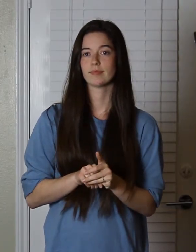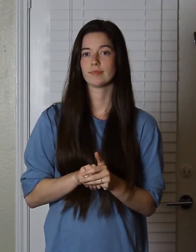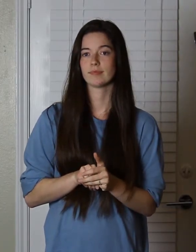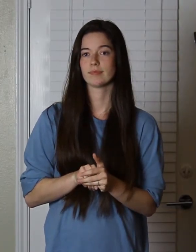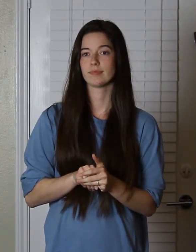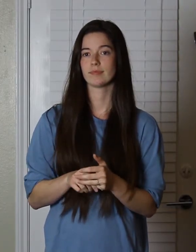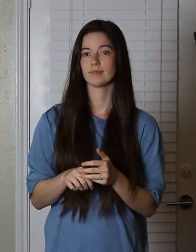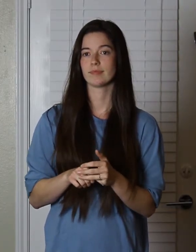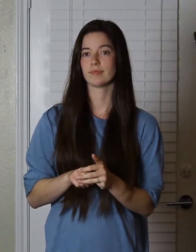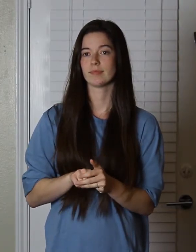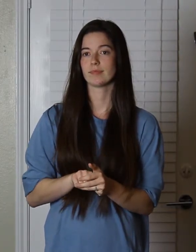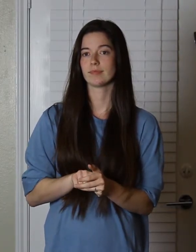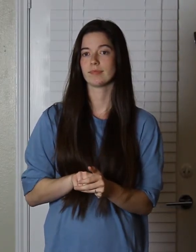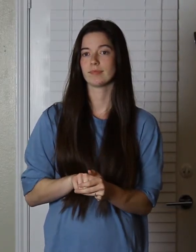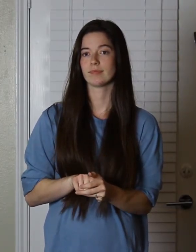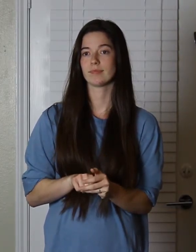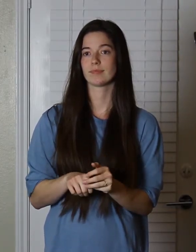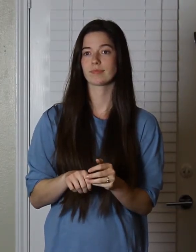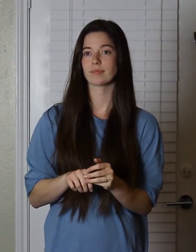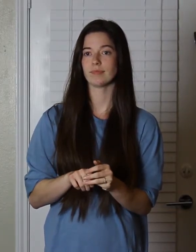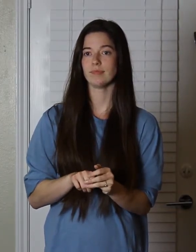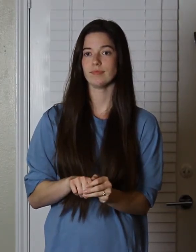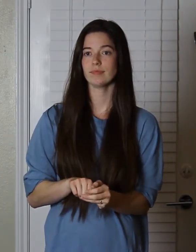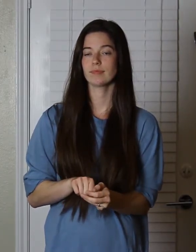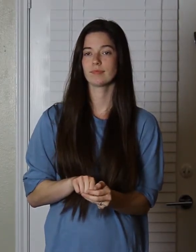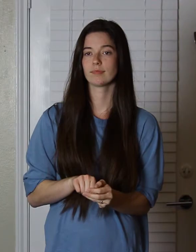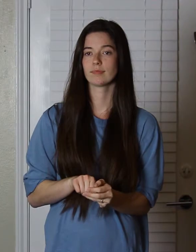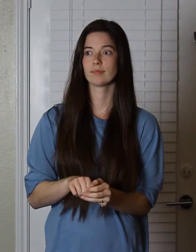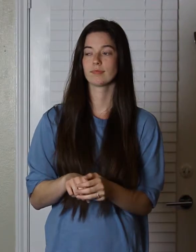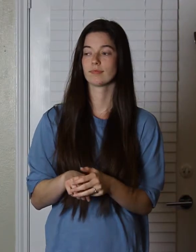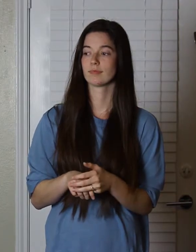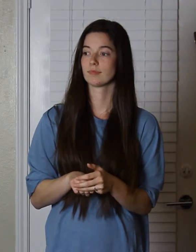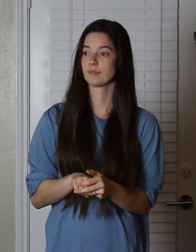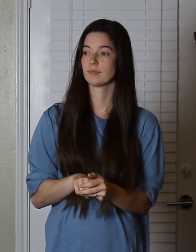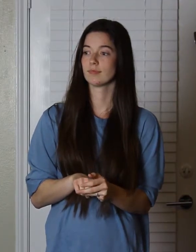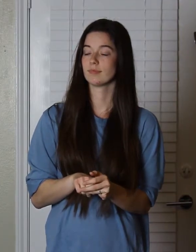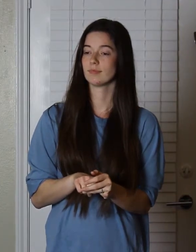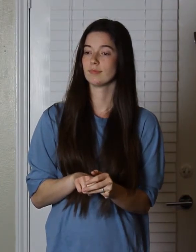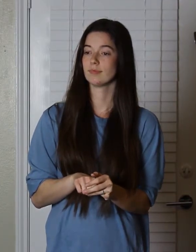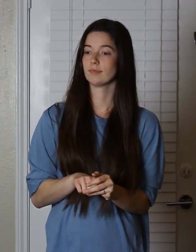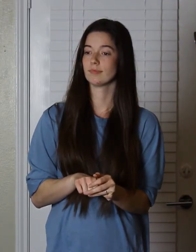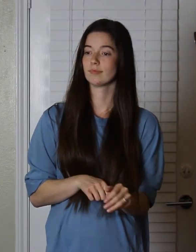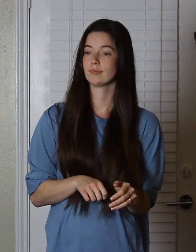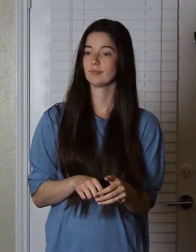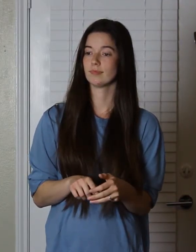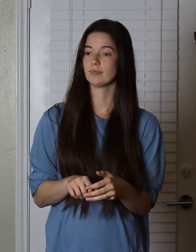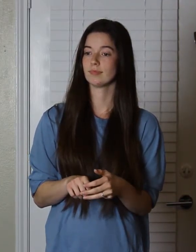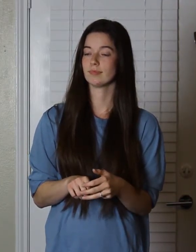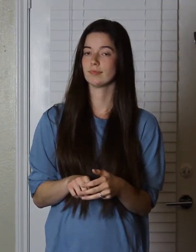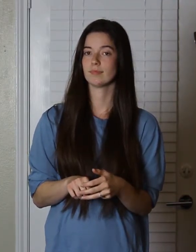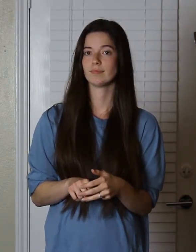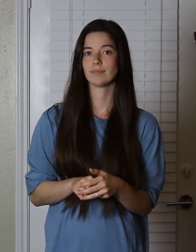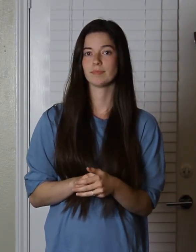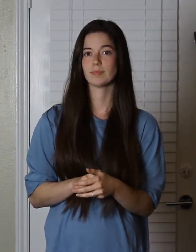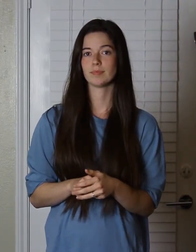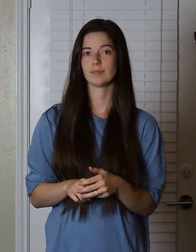may fall back in the oceans, lakes, or rivers, or it may end up on land. When it ends up on land, one of two possible things